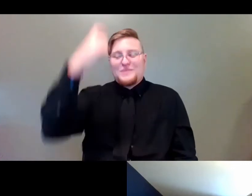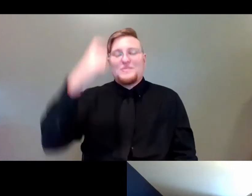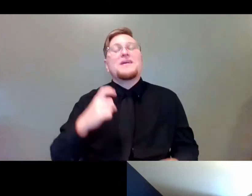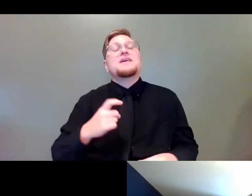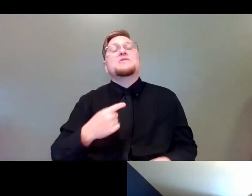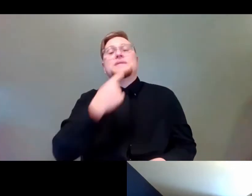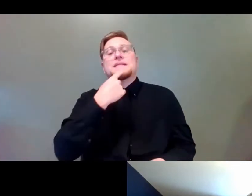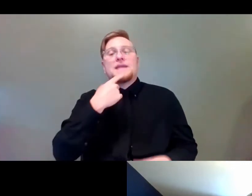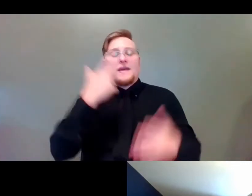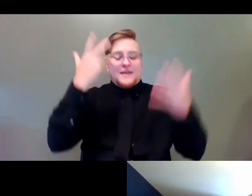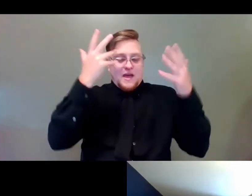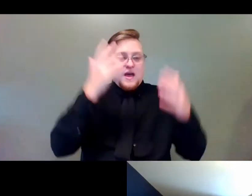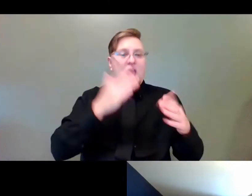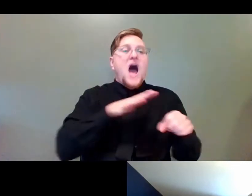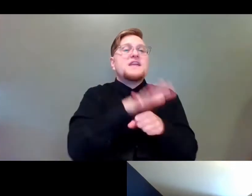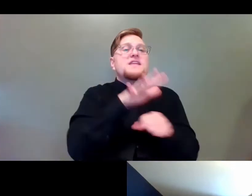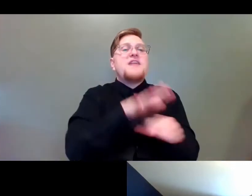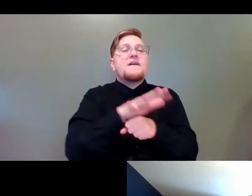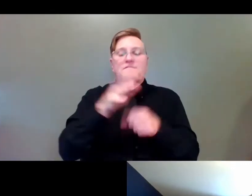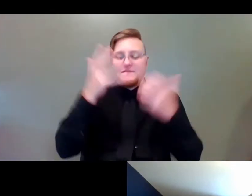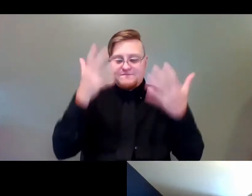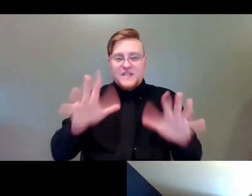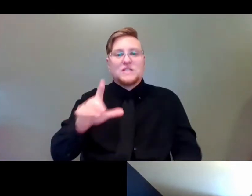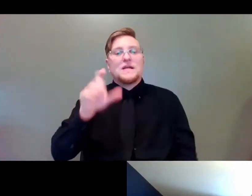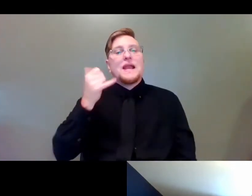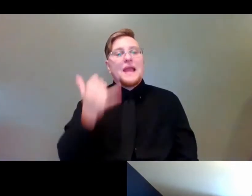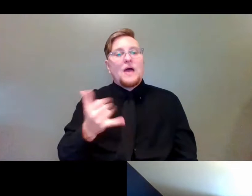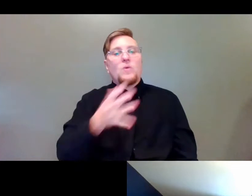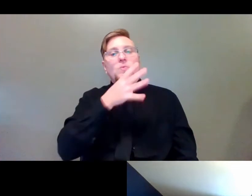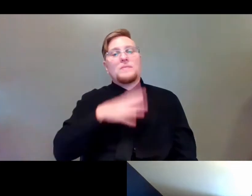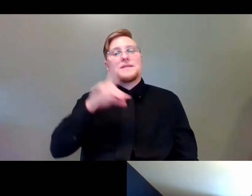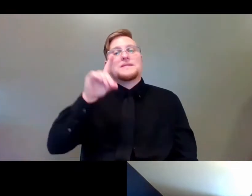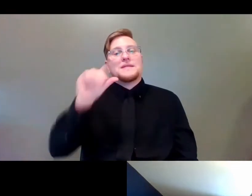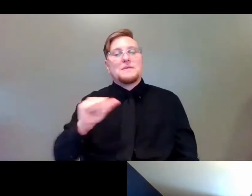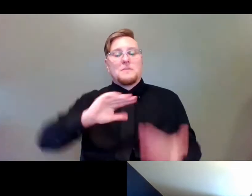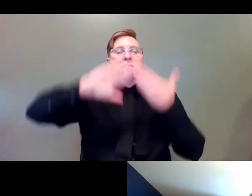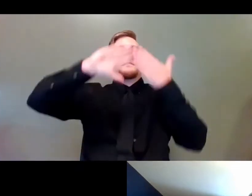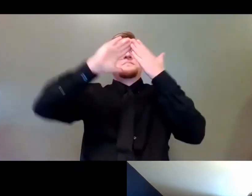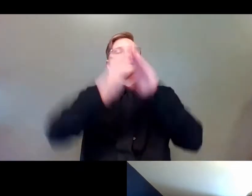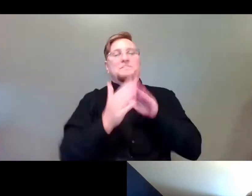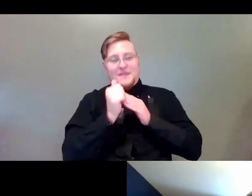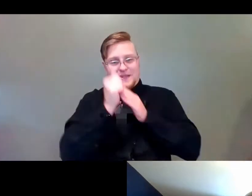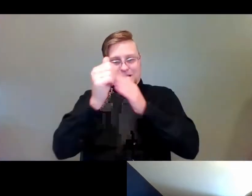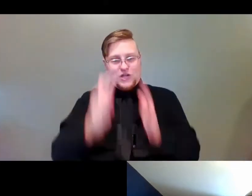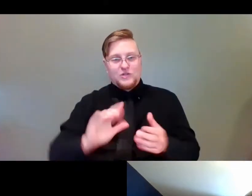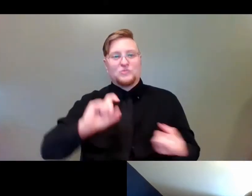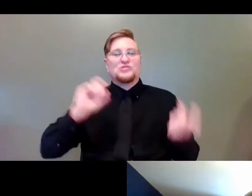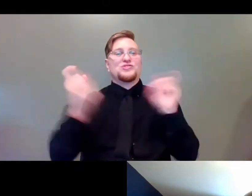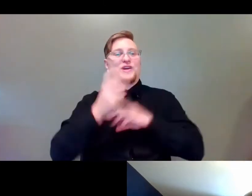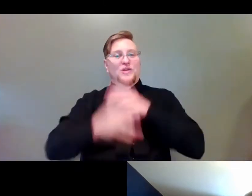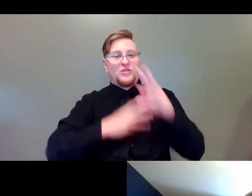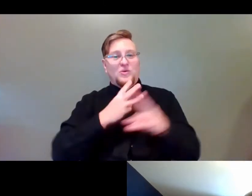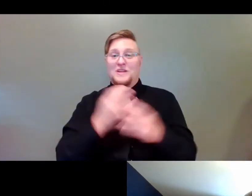is enough, and that disabled women now need to take the lead to make the world that we want to see. So with that, I